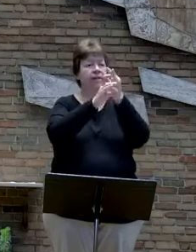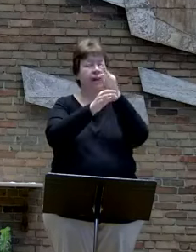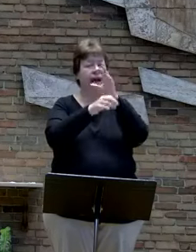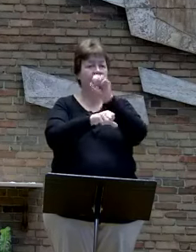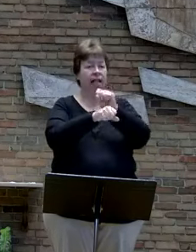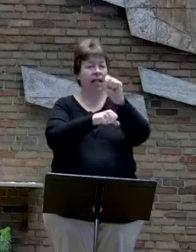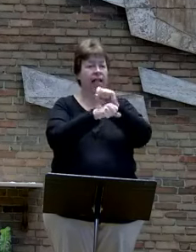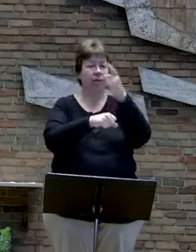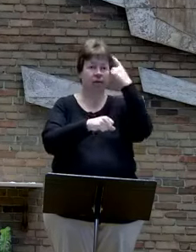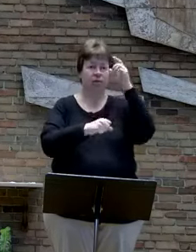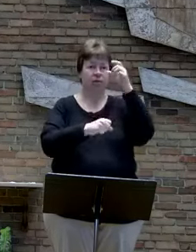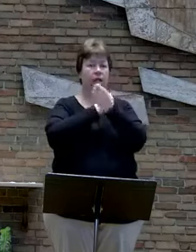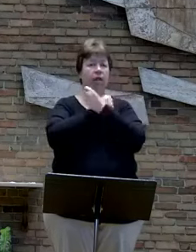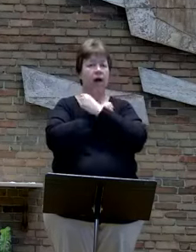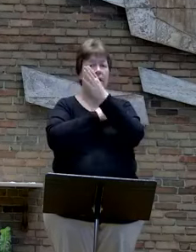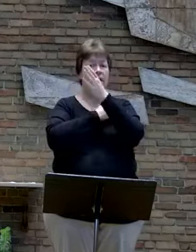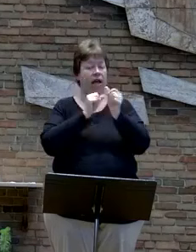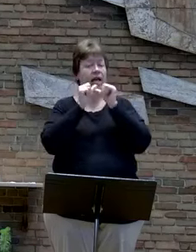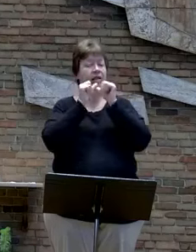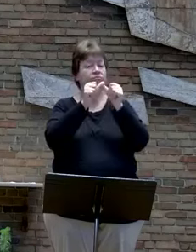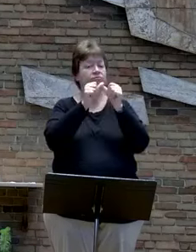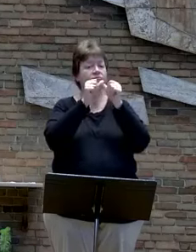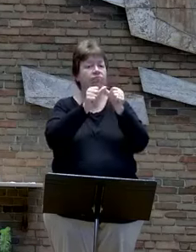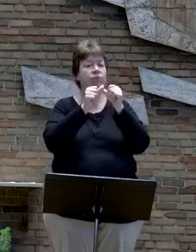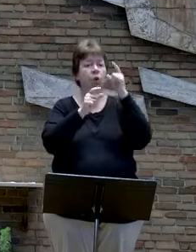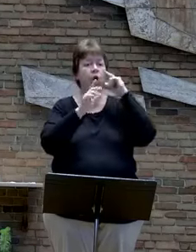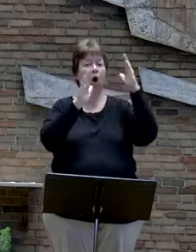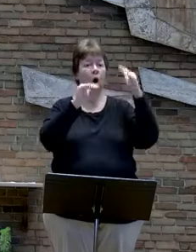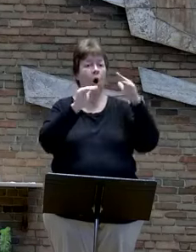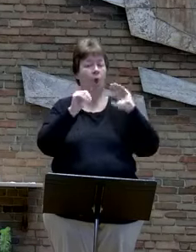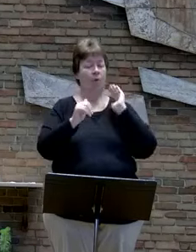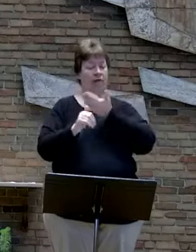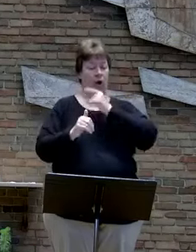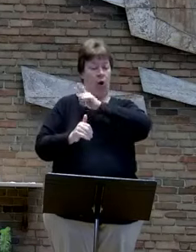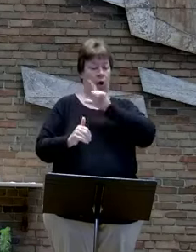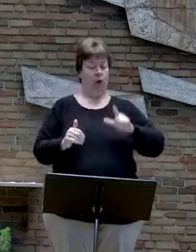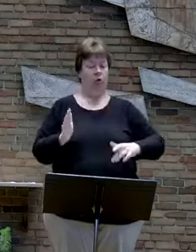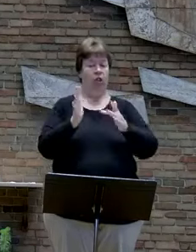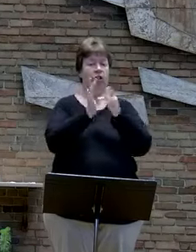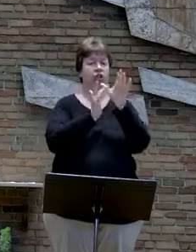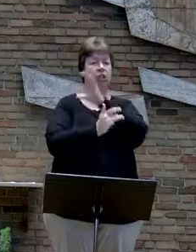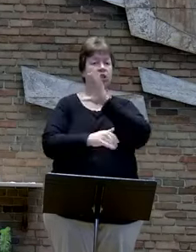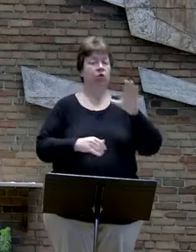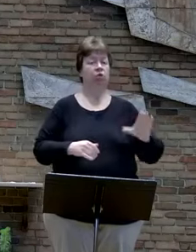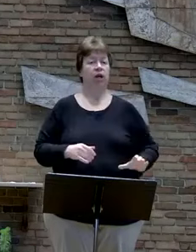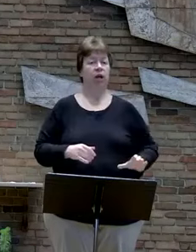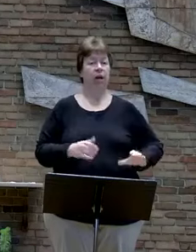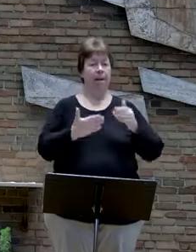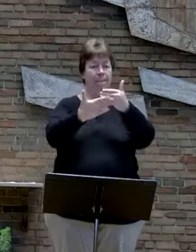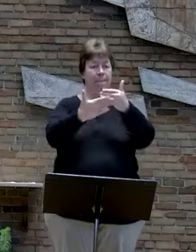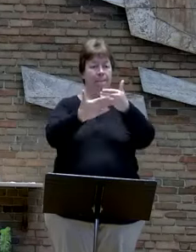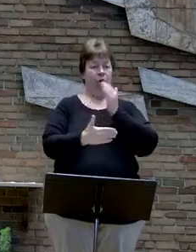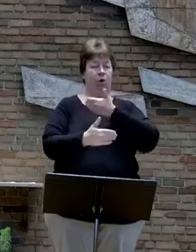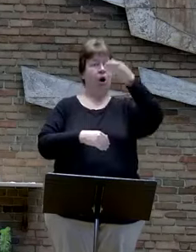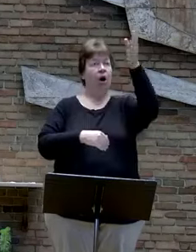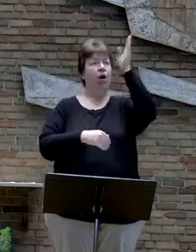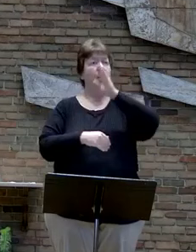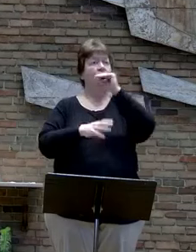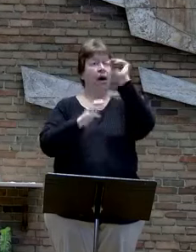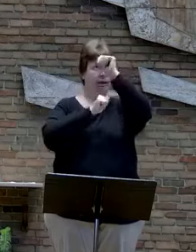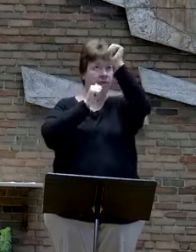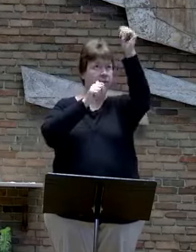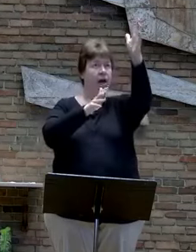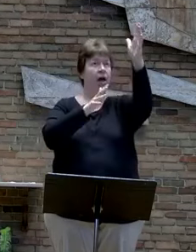labor of love, and endurance in hope of our Lord Jesus Christ, before our God and